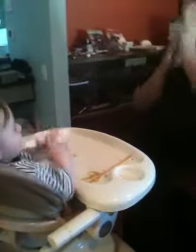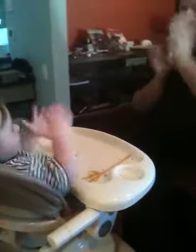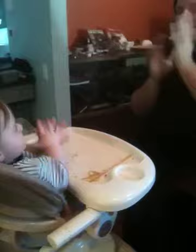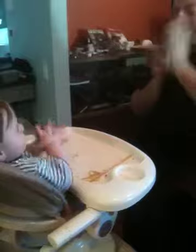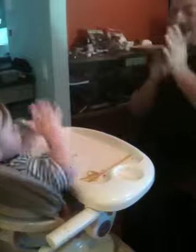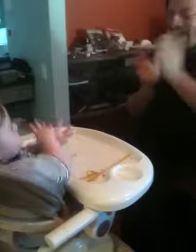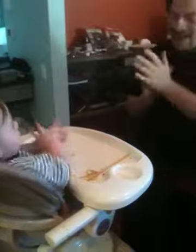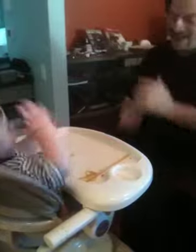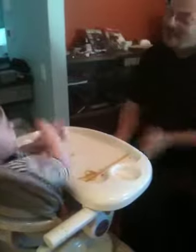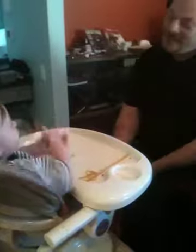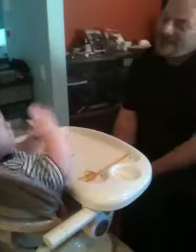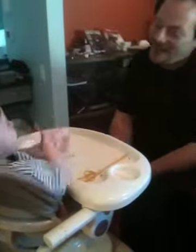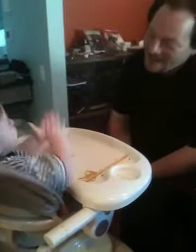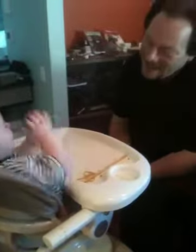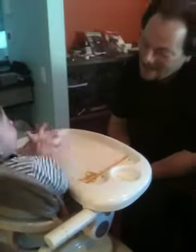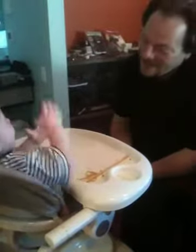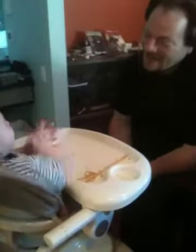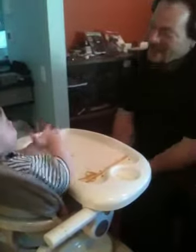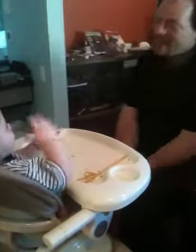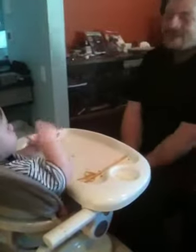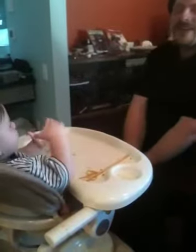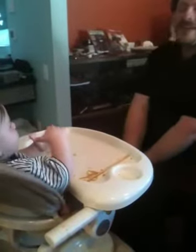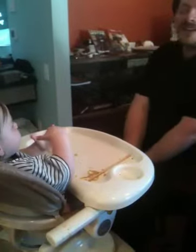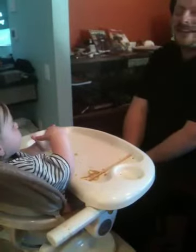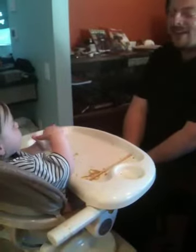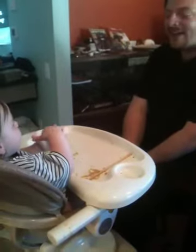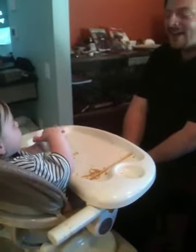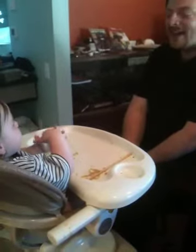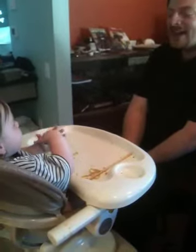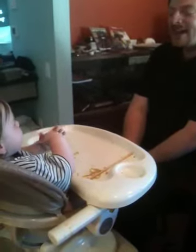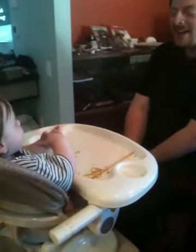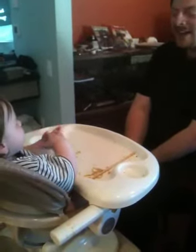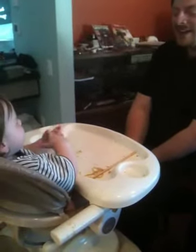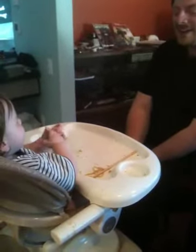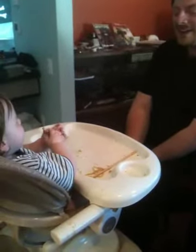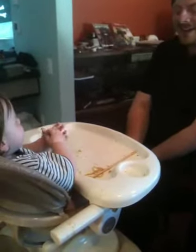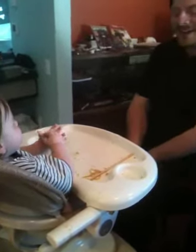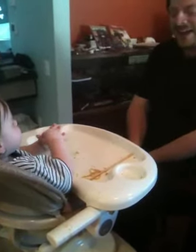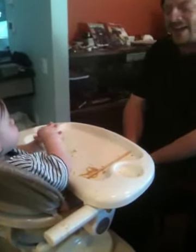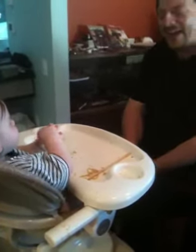Woohoo! Yay! It was funny! Funny. Again.